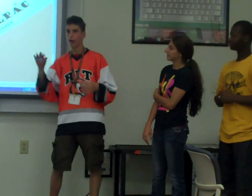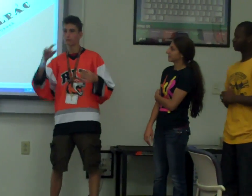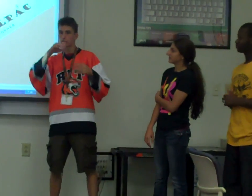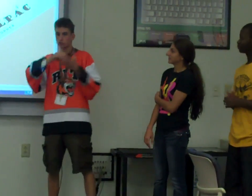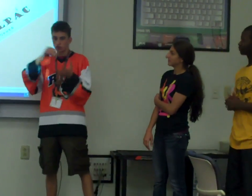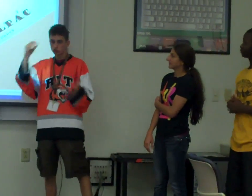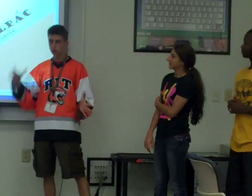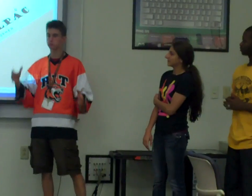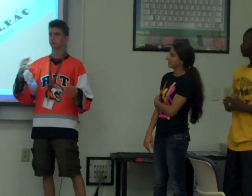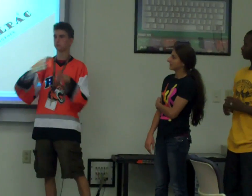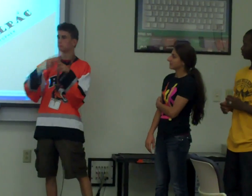So